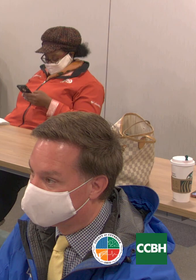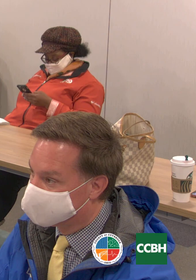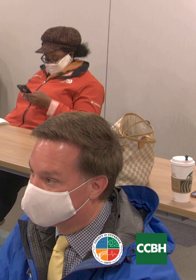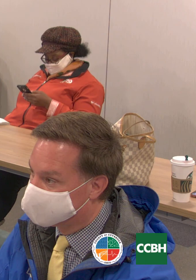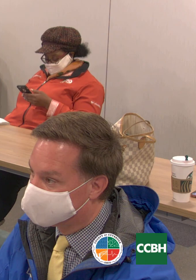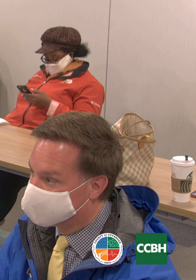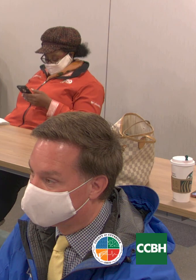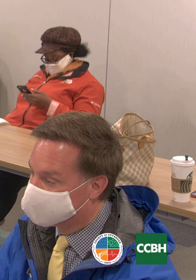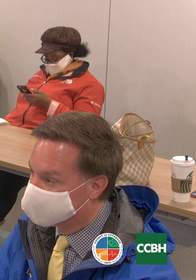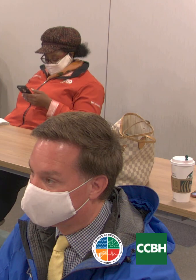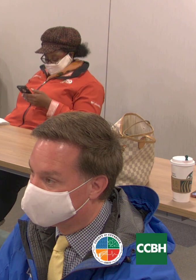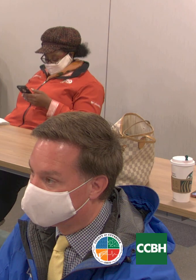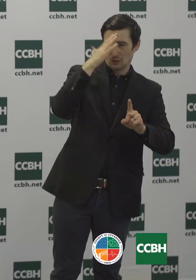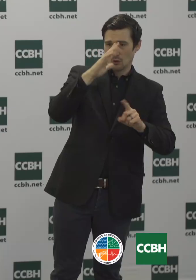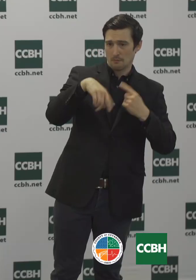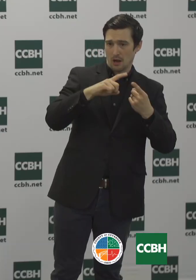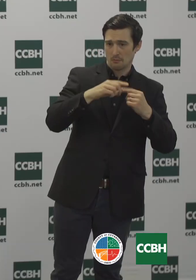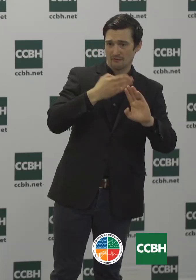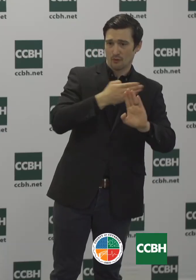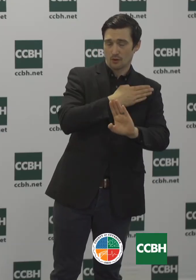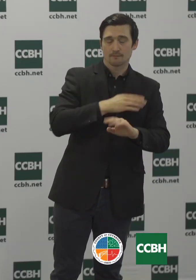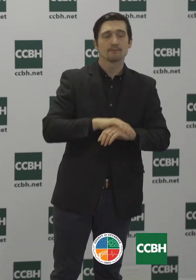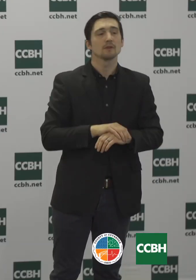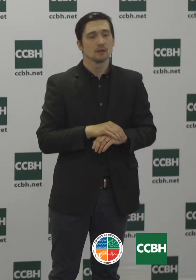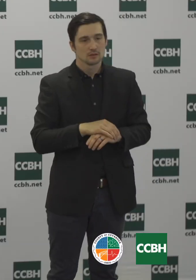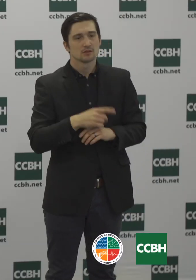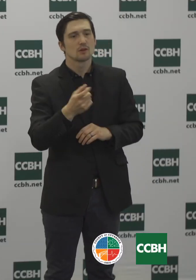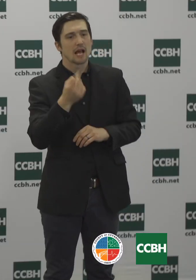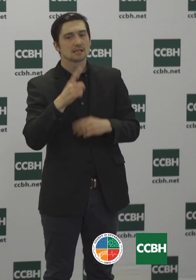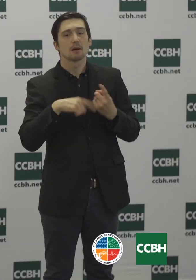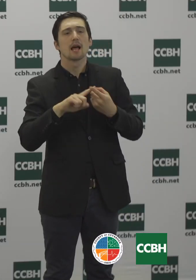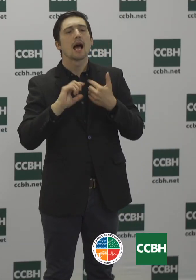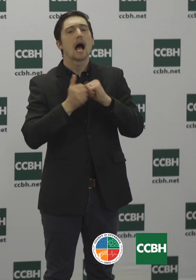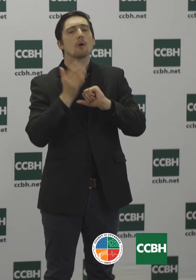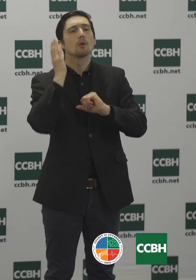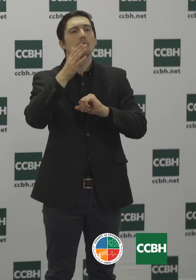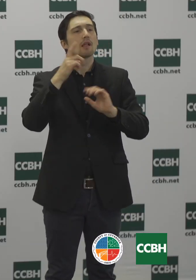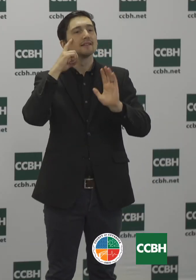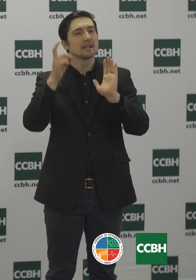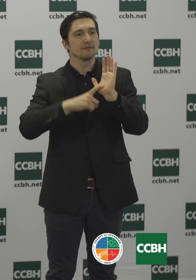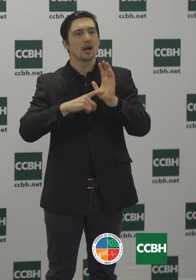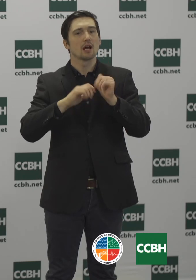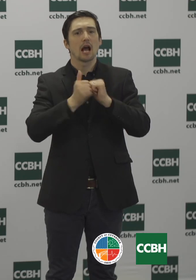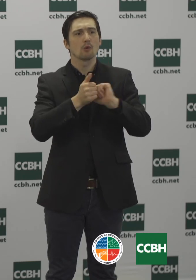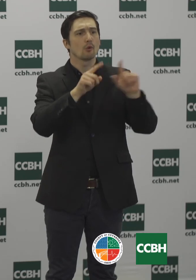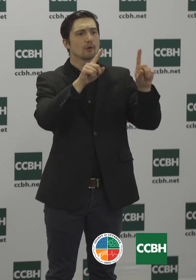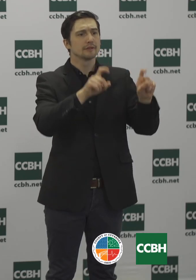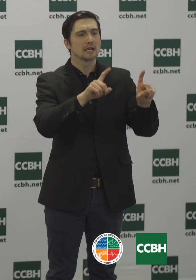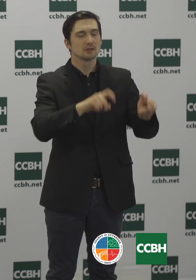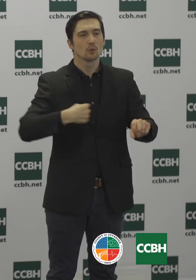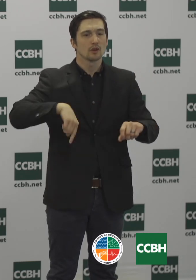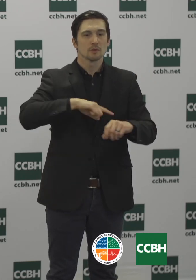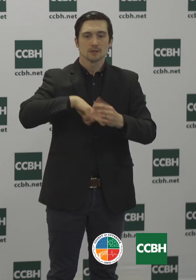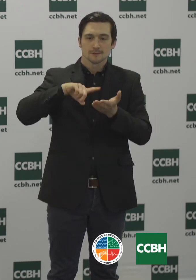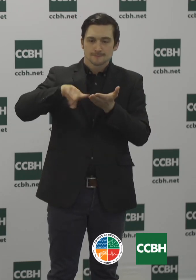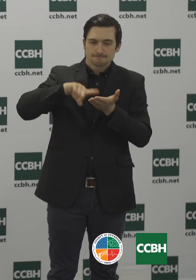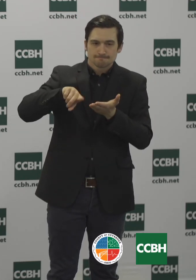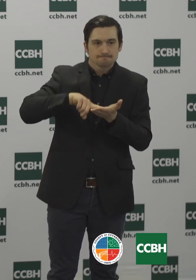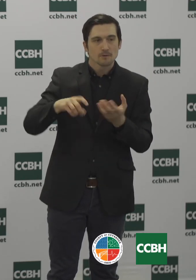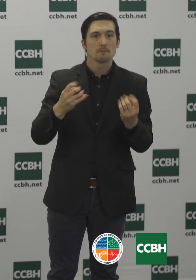aware of? So the question is about how we'll identify where we're going to test, and we've been working on this actually for weeks